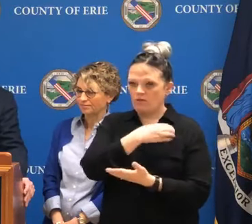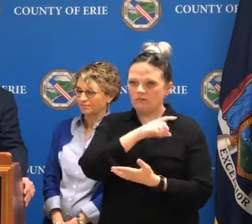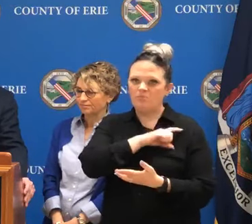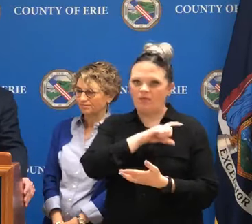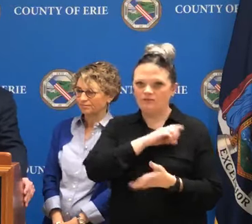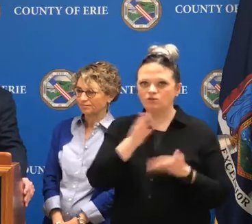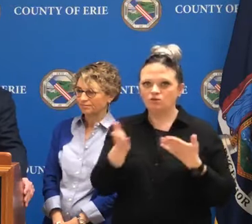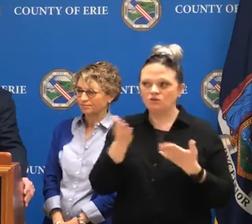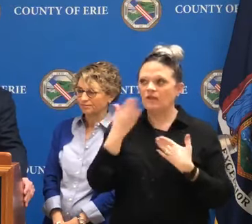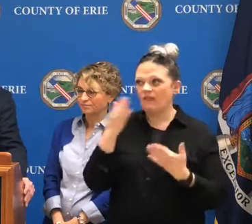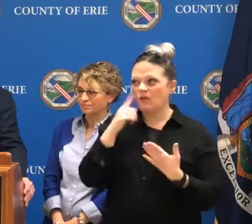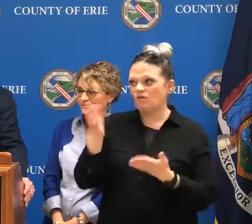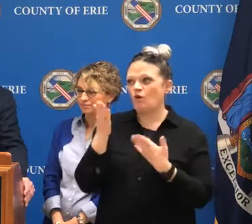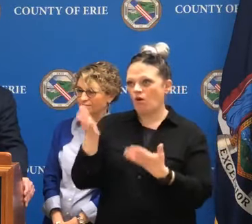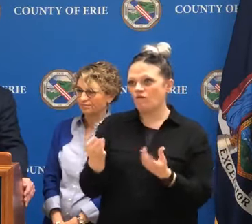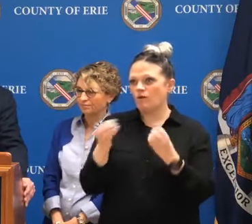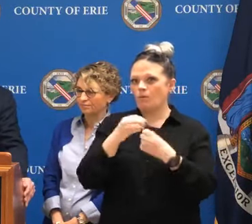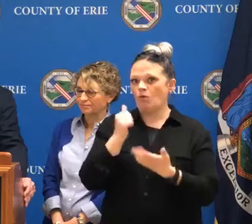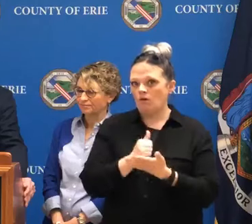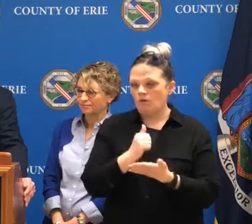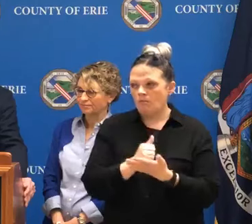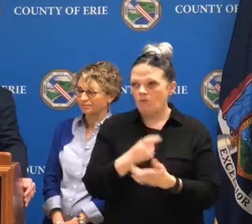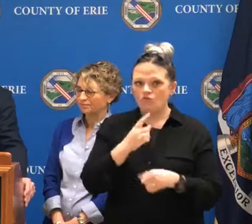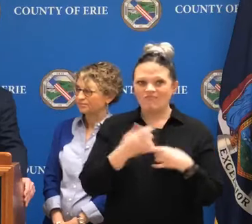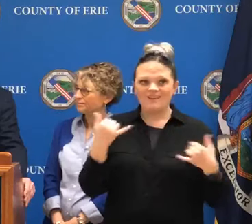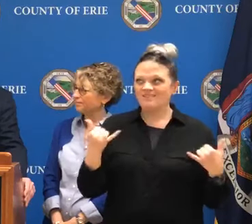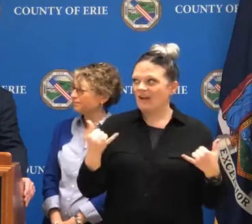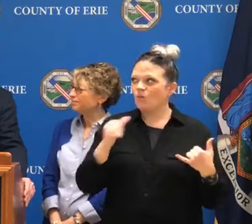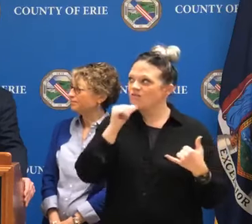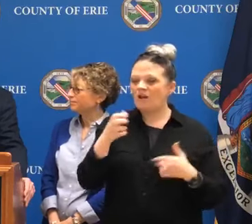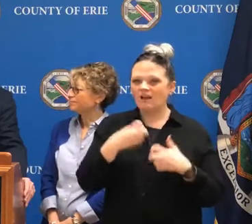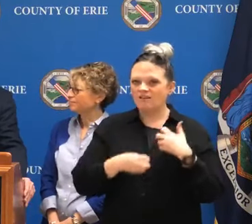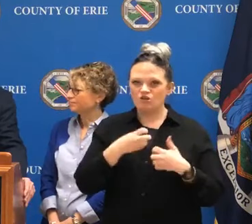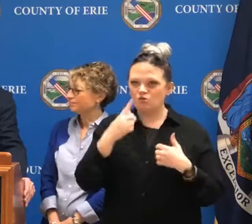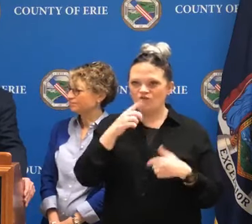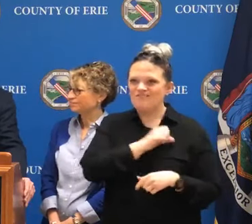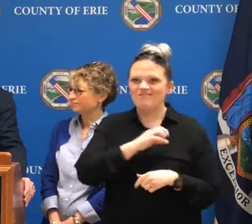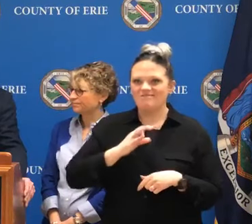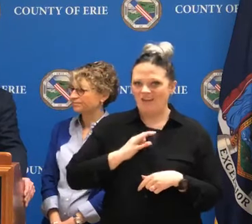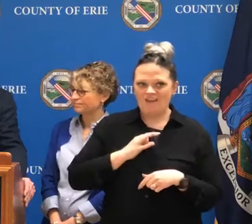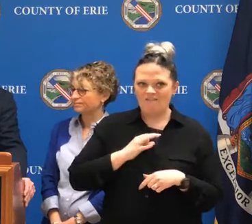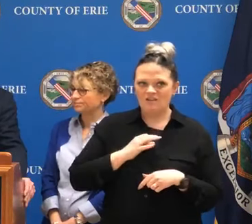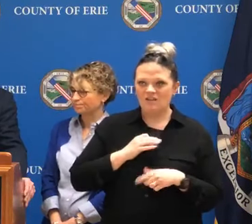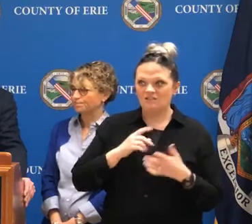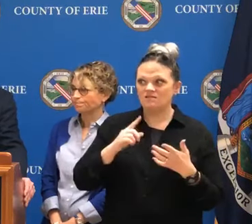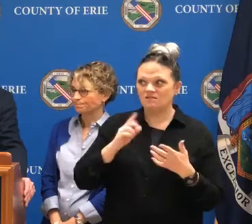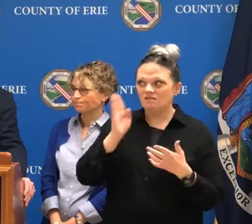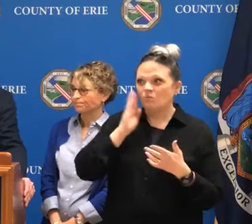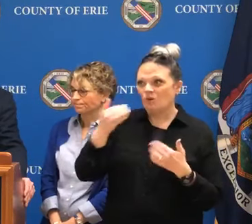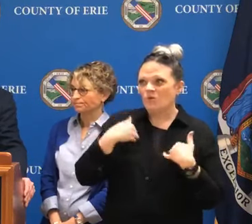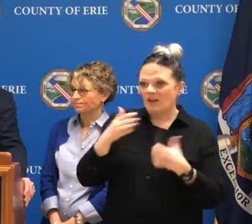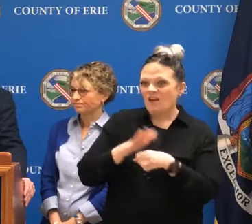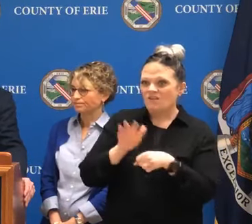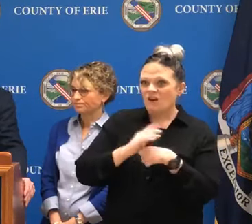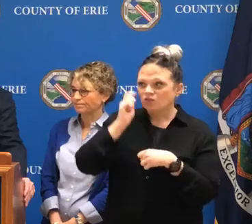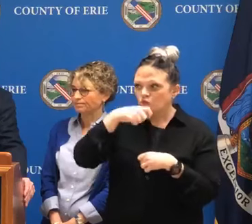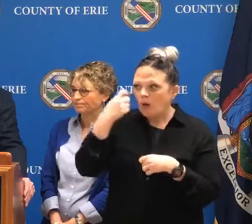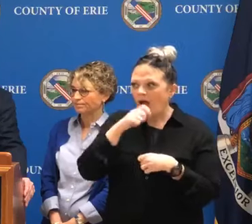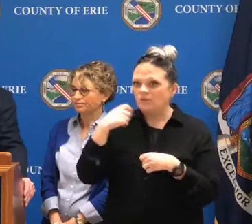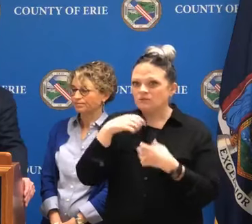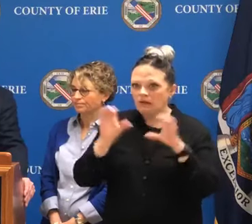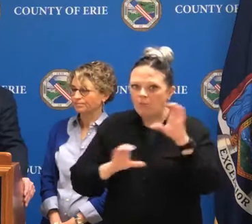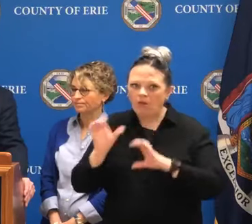thank them for offering additional help. At this point, it's not an issue of staff. It's an issue of will we have enough reagents and swabs to be able to perform the task